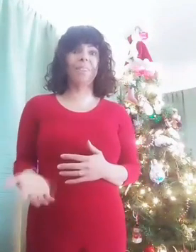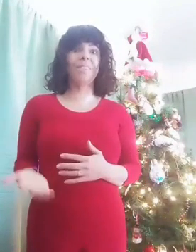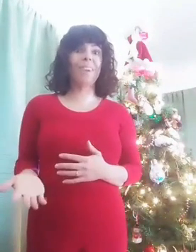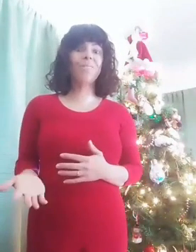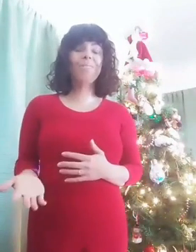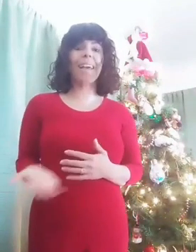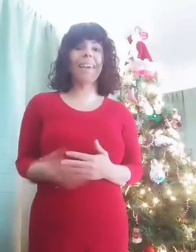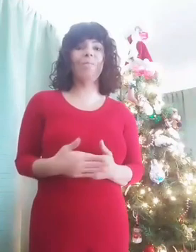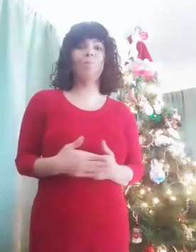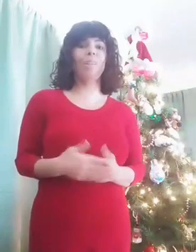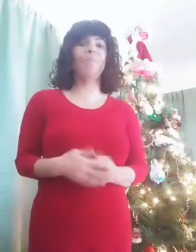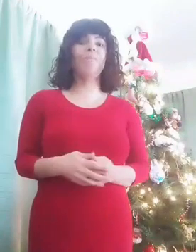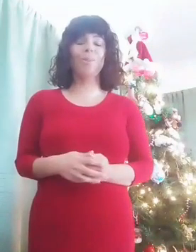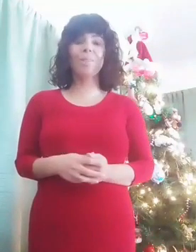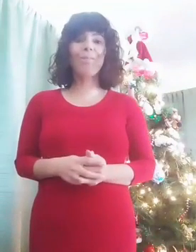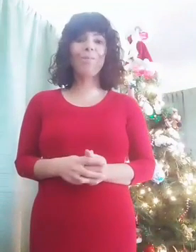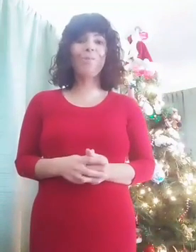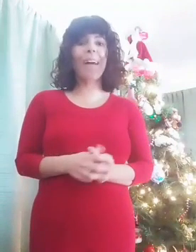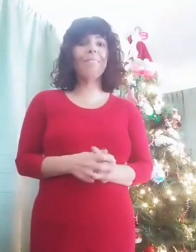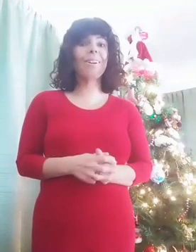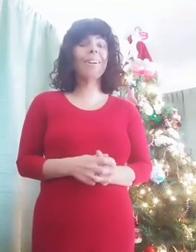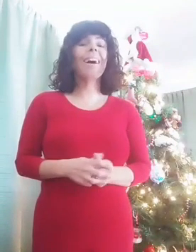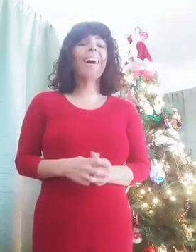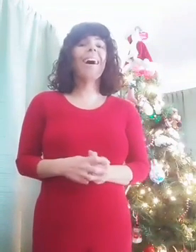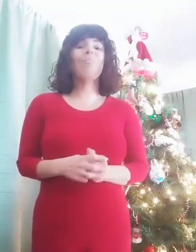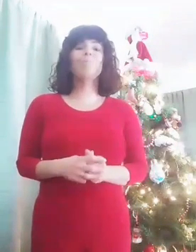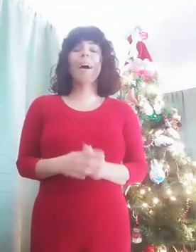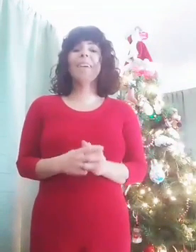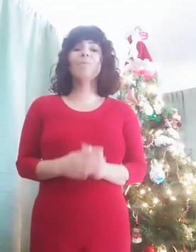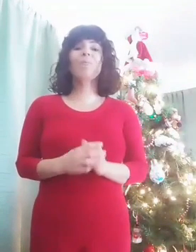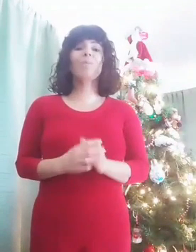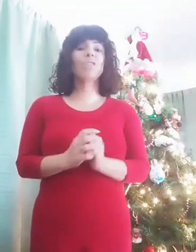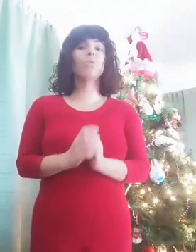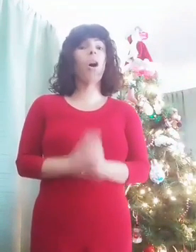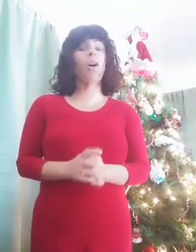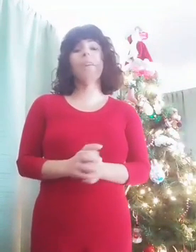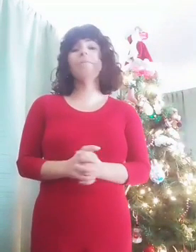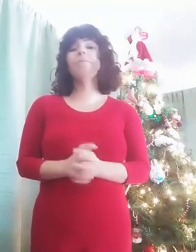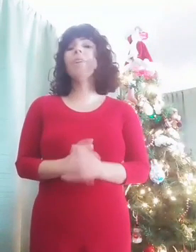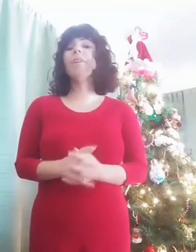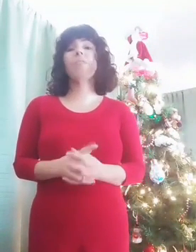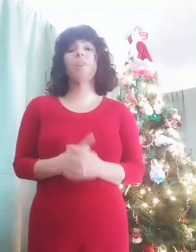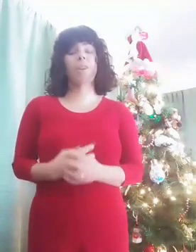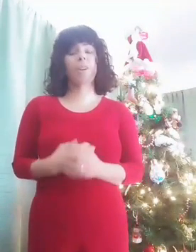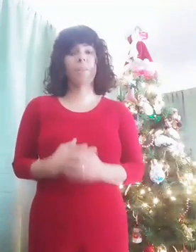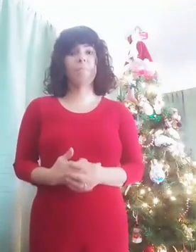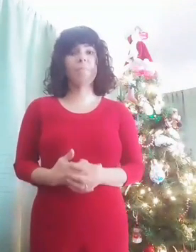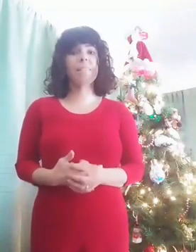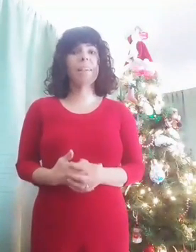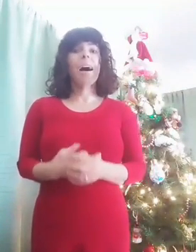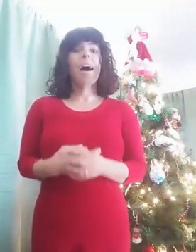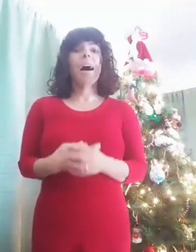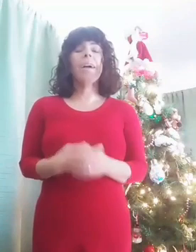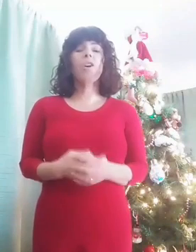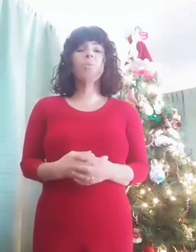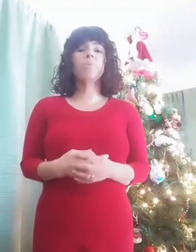years now I can't even believe I've known some of you for that long I just want to wish you all a very very Merry Christmas I hope